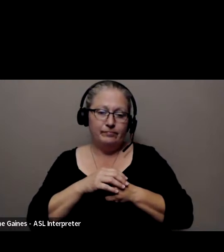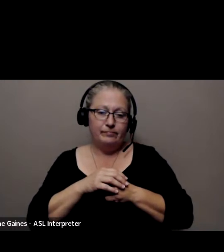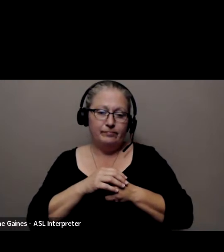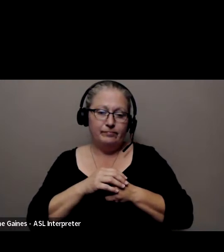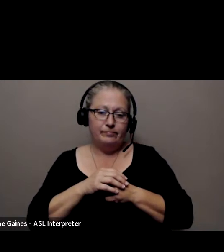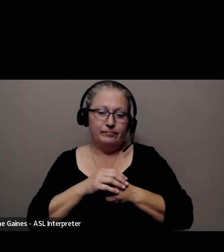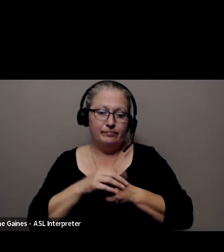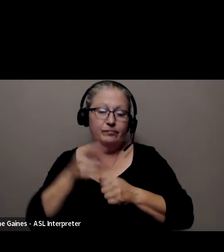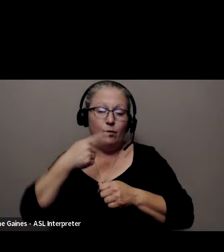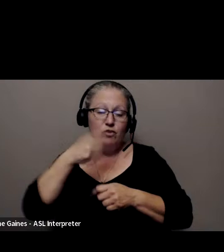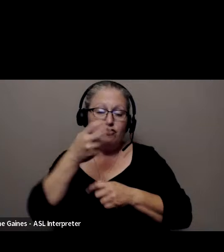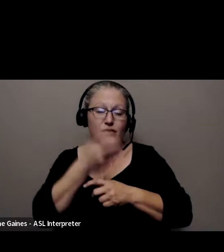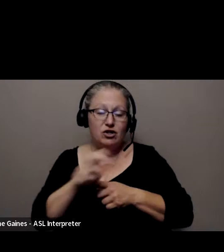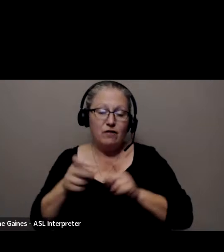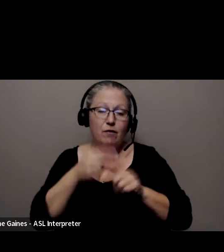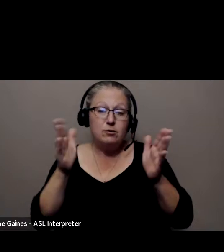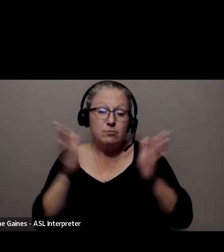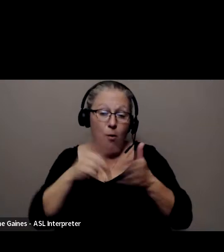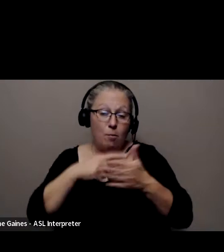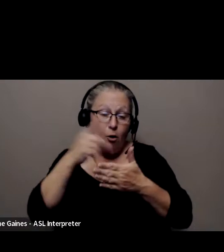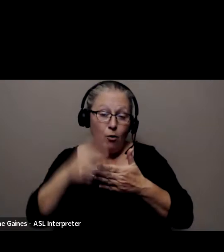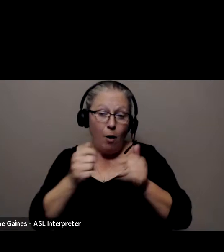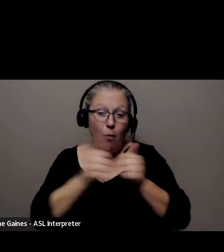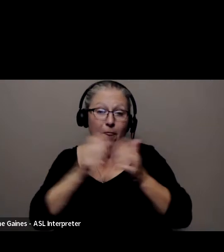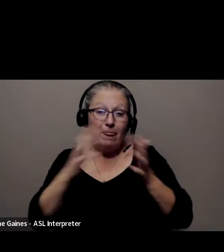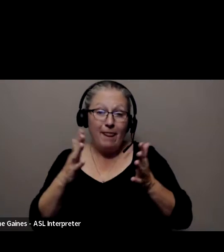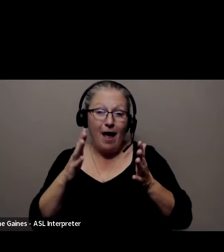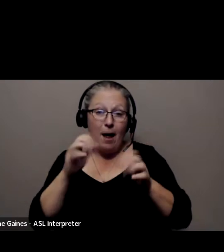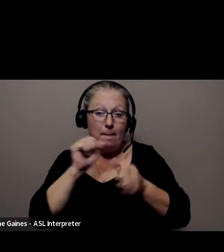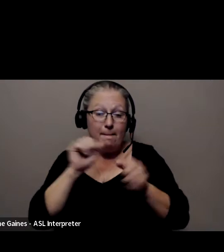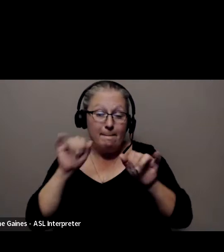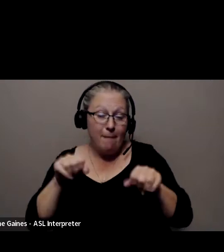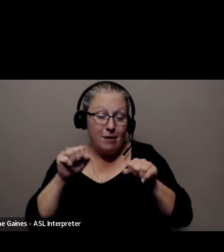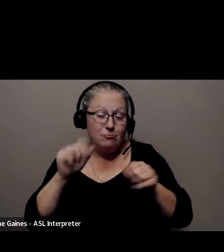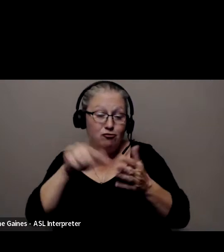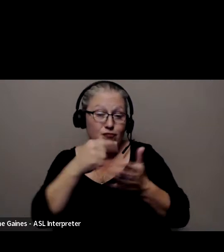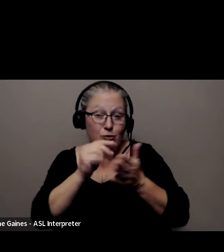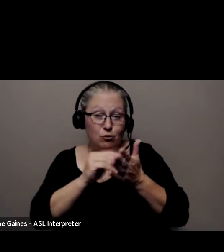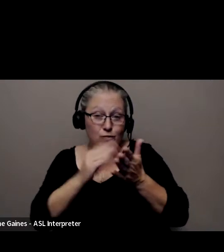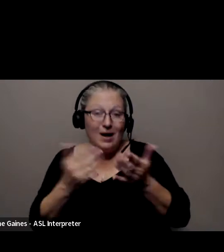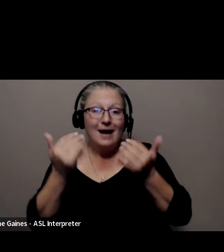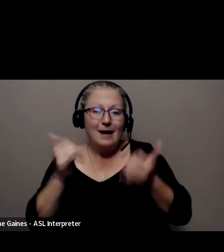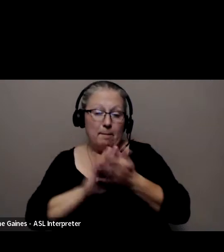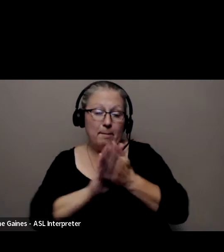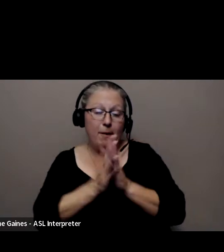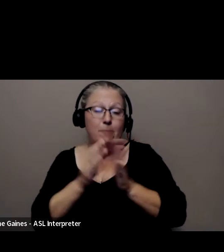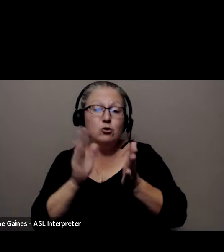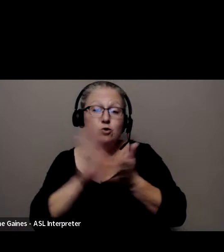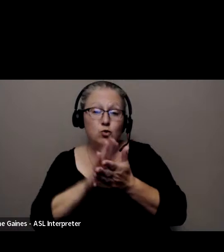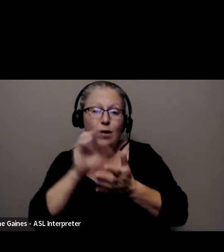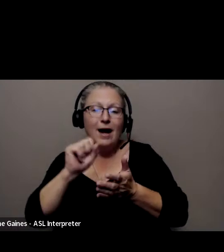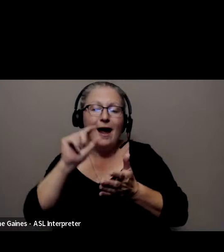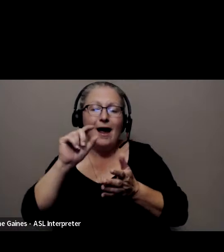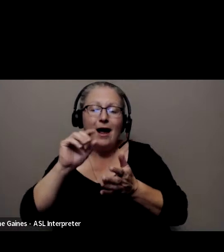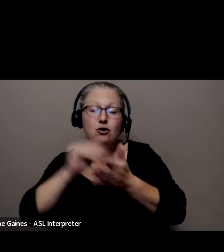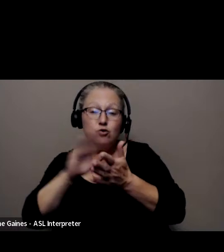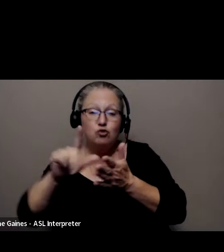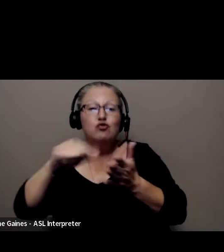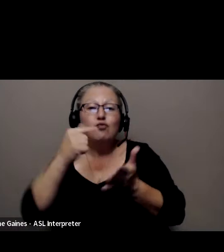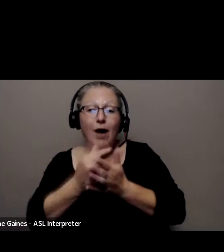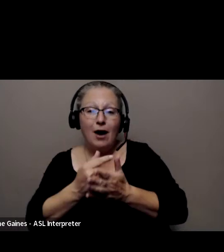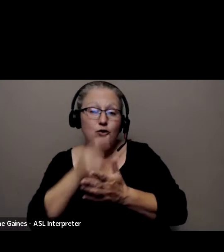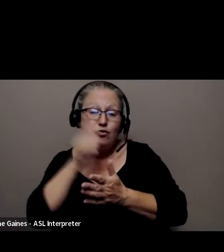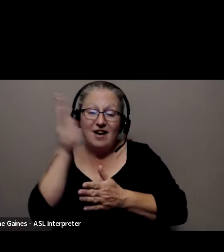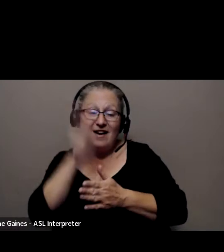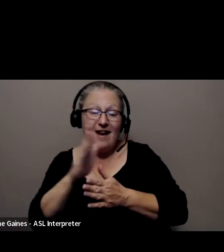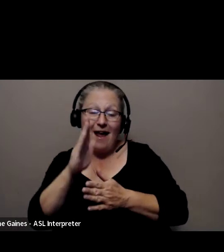We've transitioned from a small program without the potential of graduating students to becoming a school that is graduating students who never